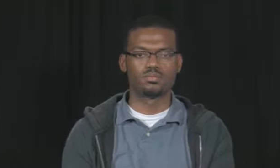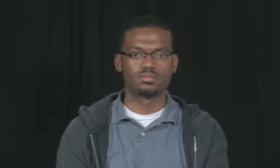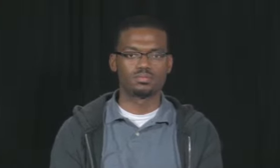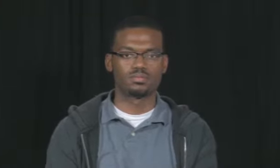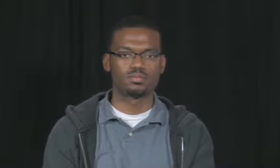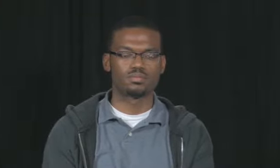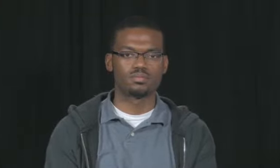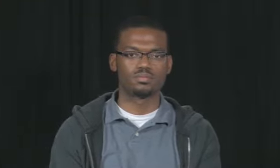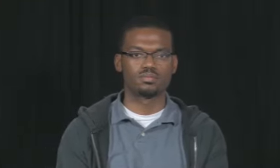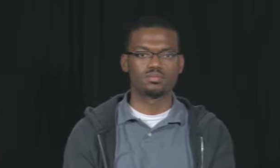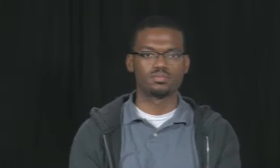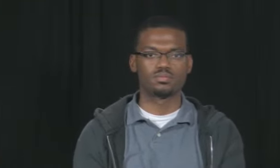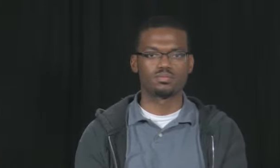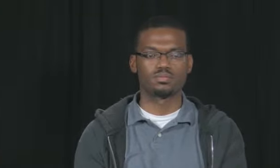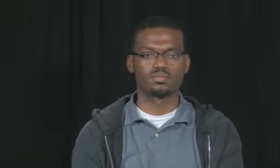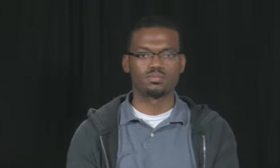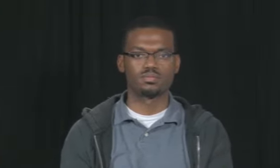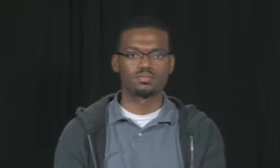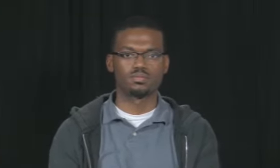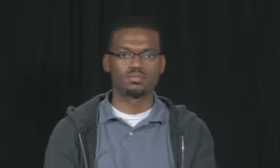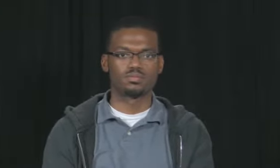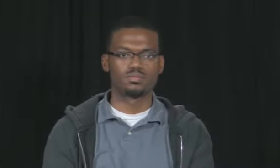So when you're speaking in your normal voice,